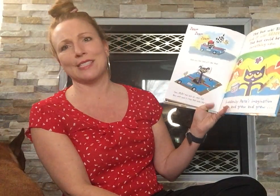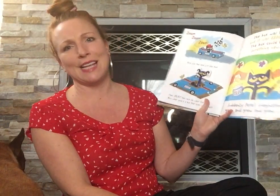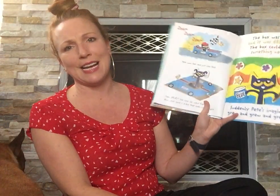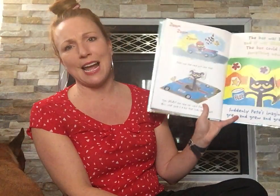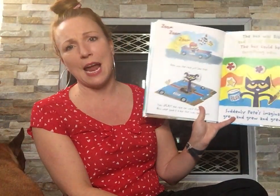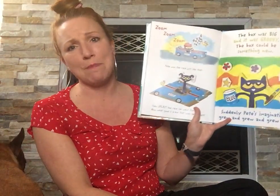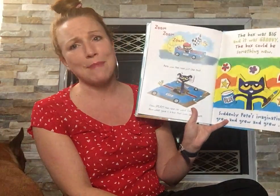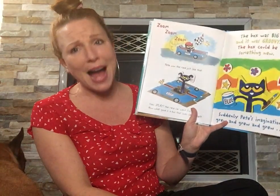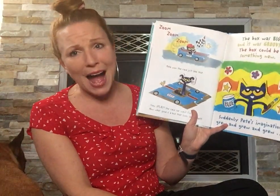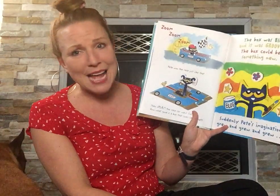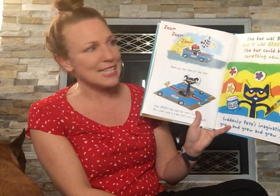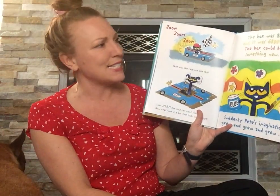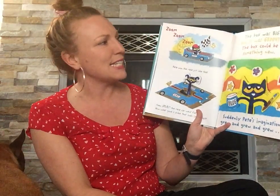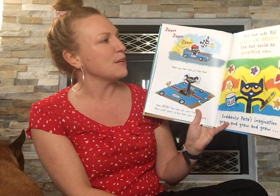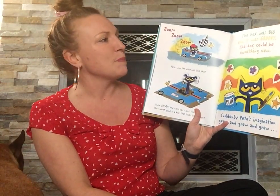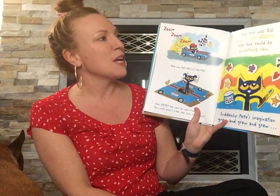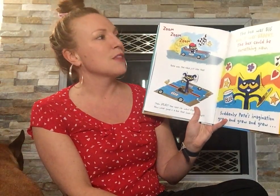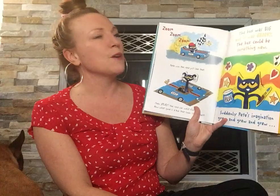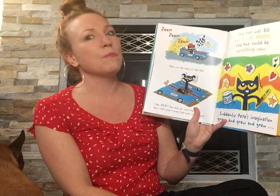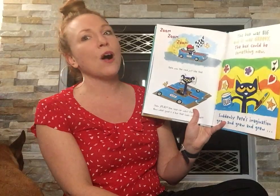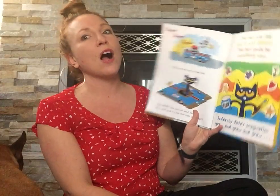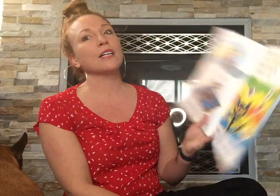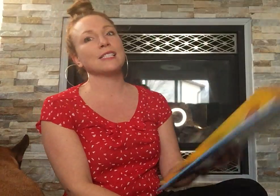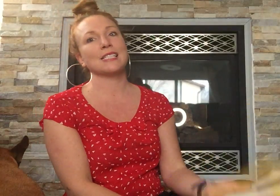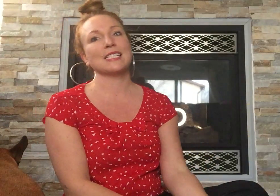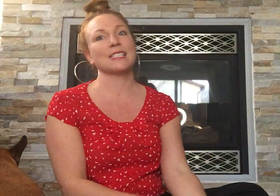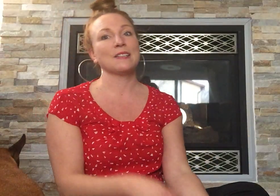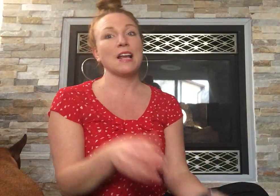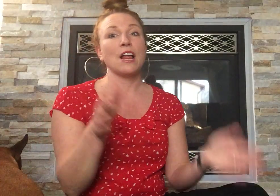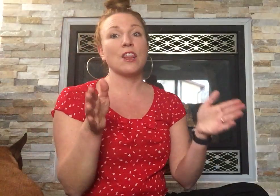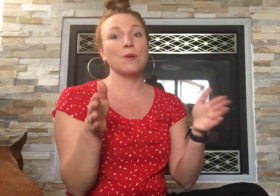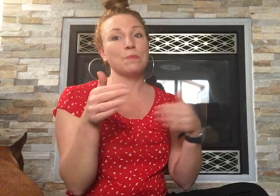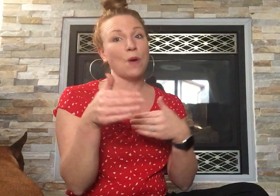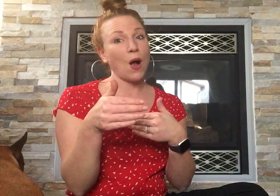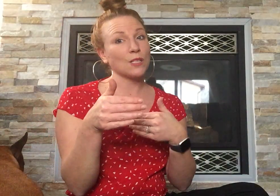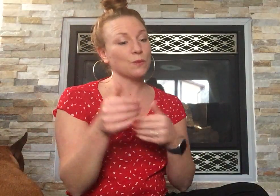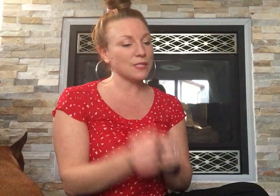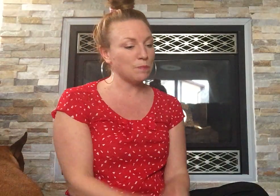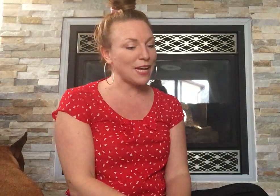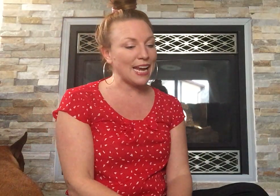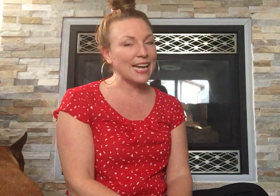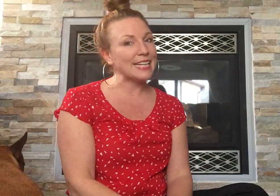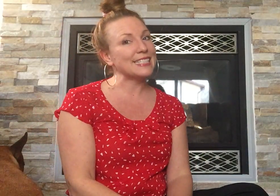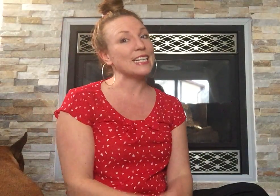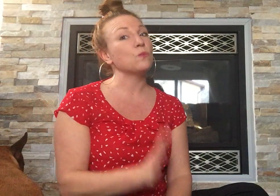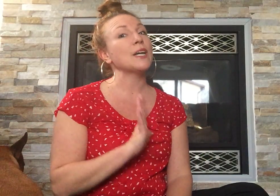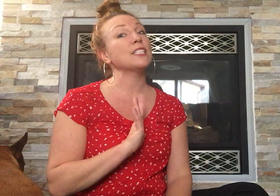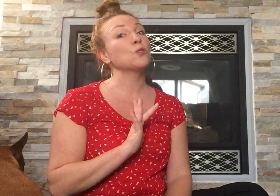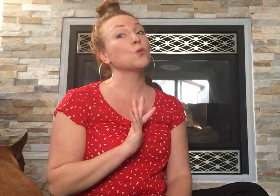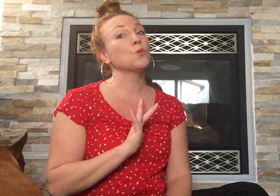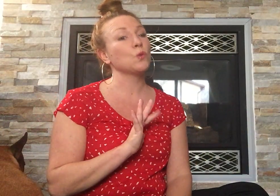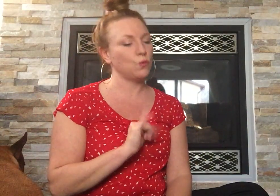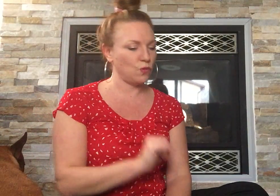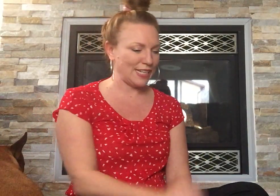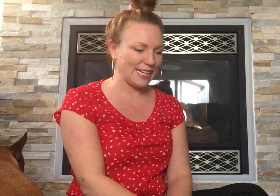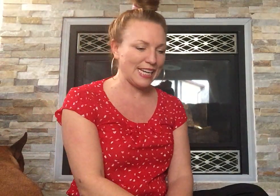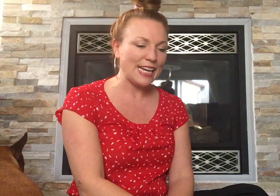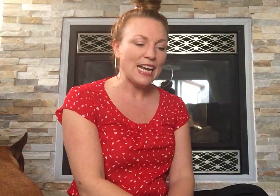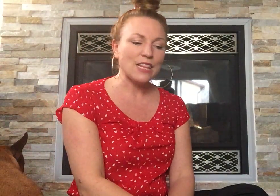like a mat? The box was big and it was groovy. The